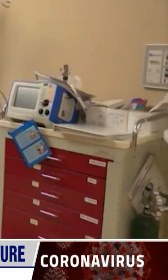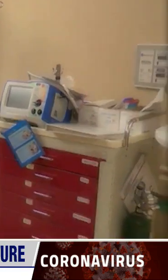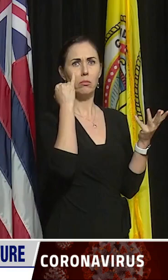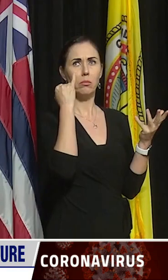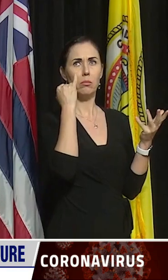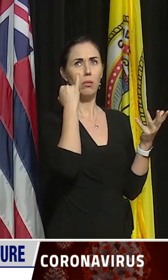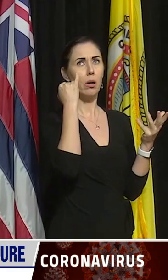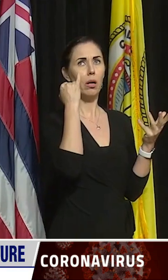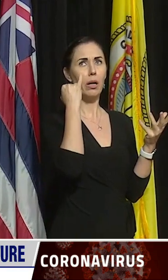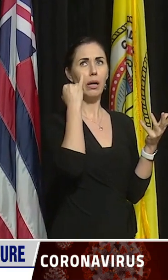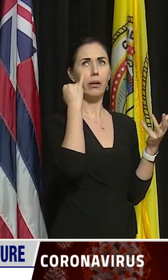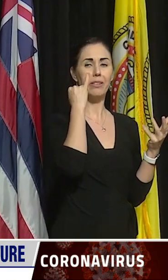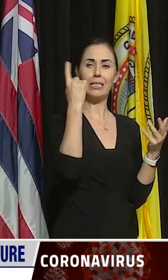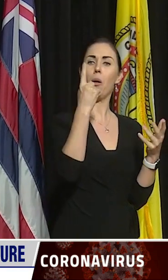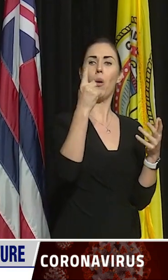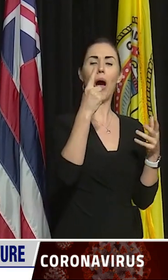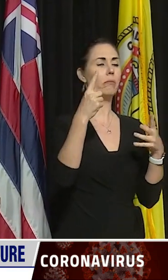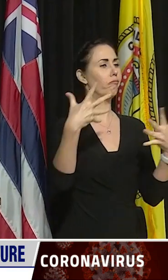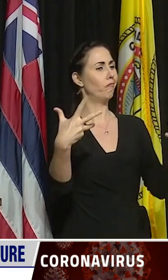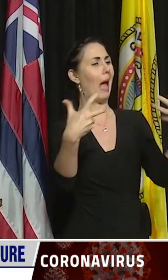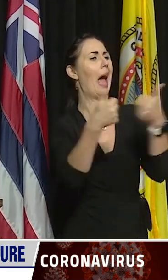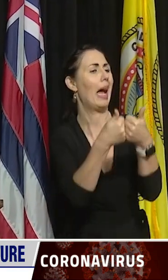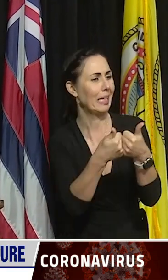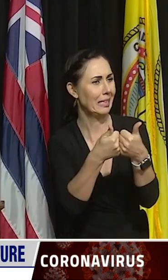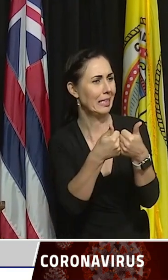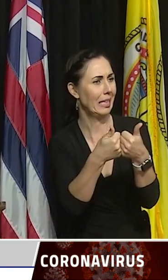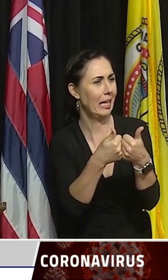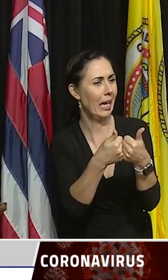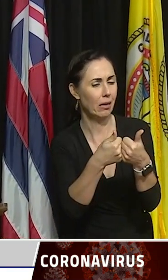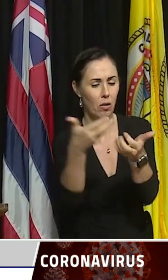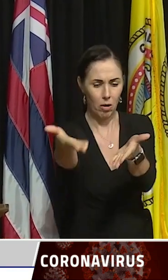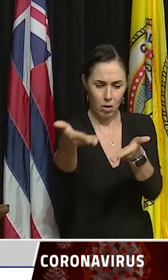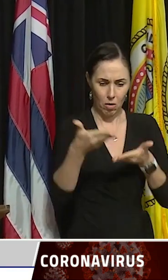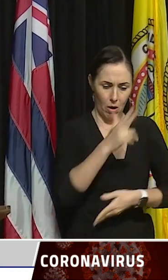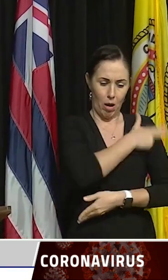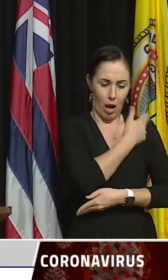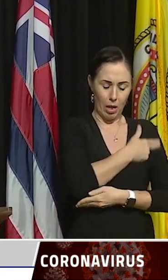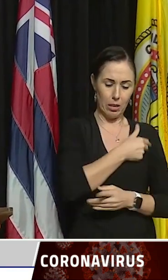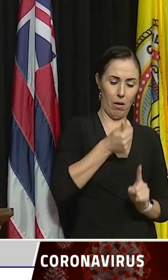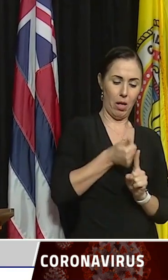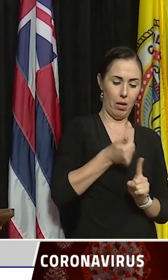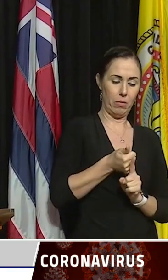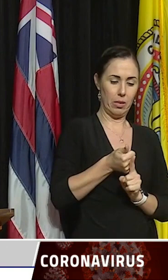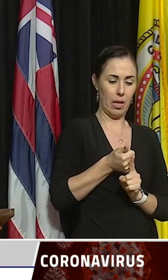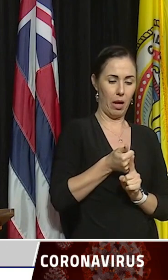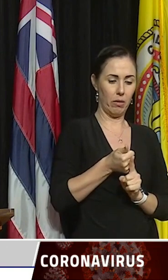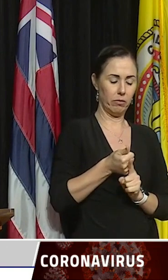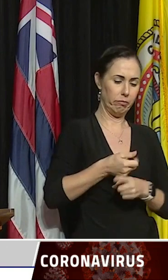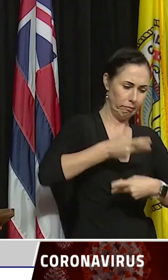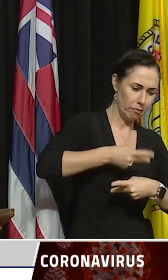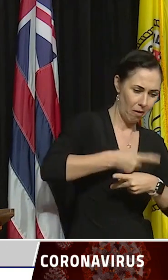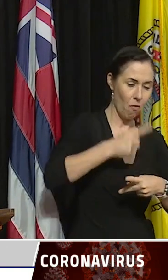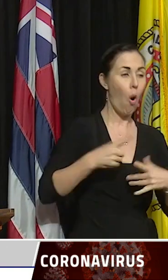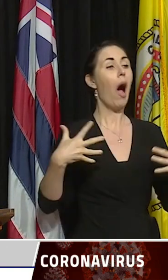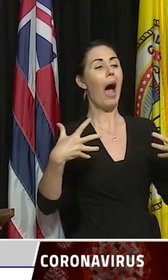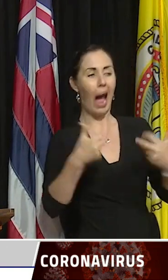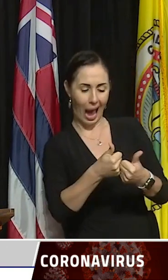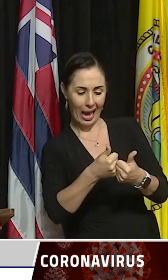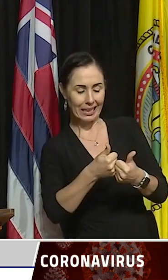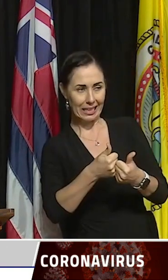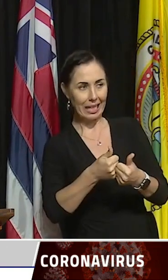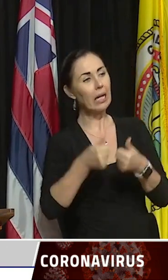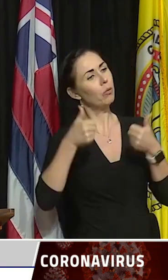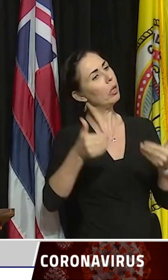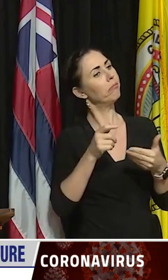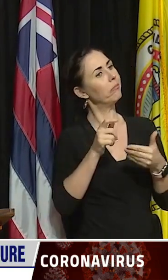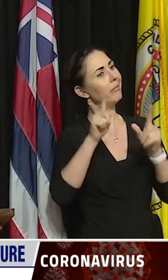moped, for example, has an accident, is admitted to the hospital, and they're being treated for that accident and they're tested,